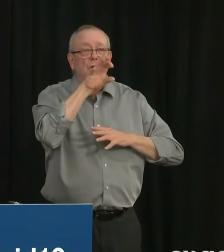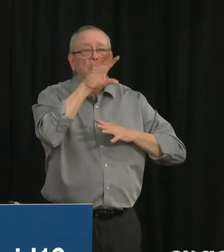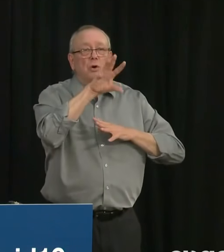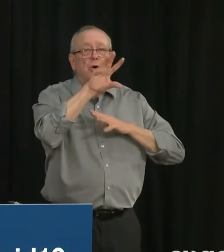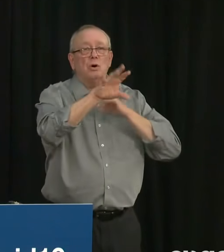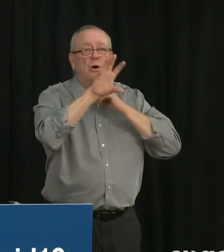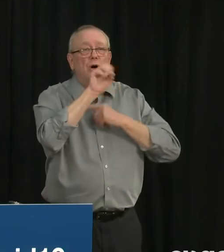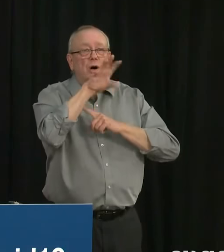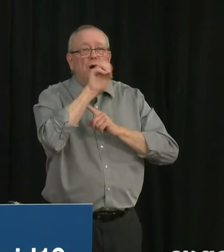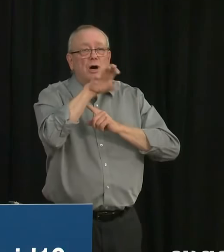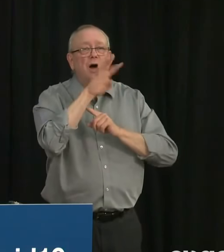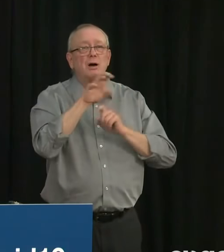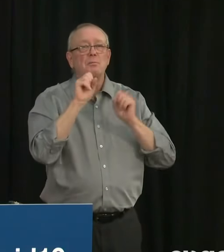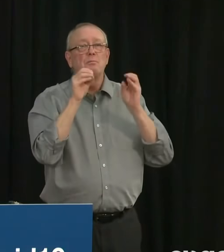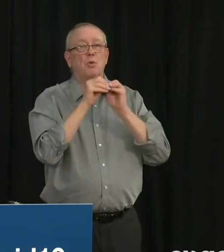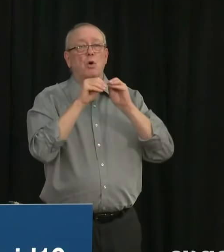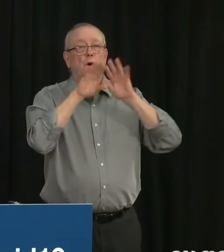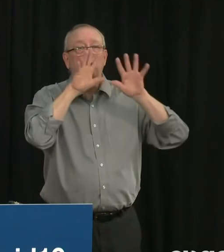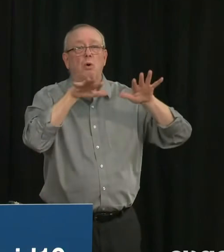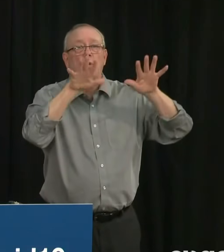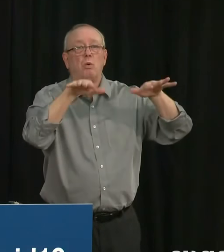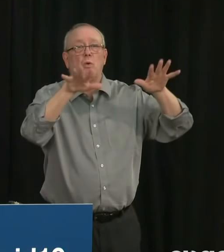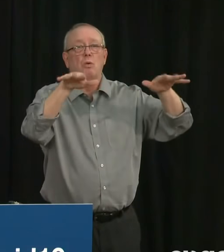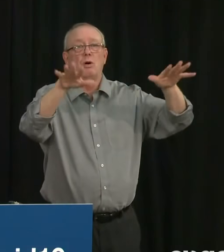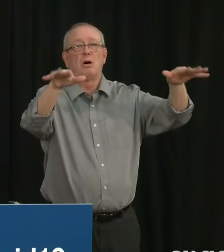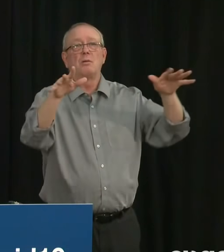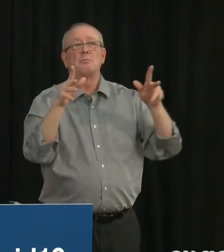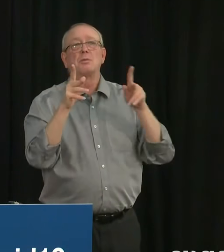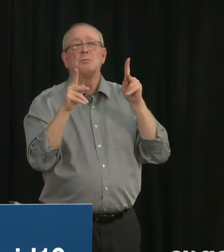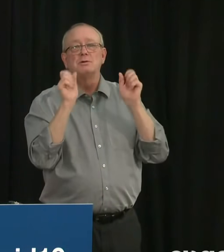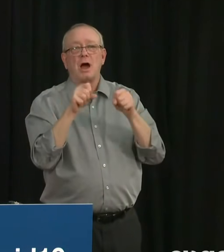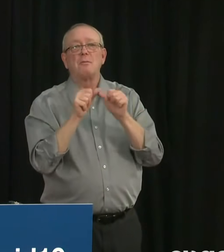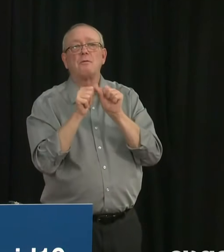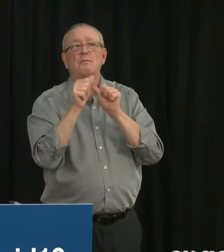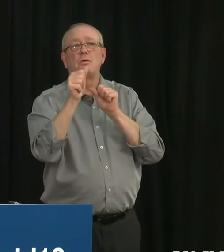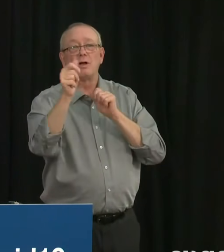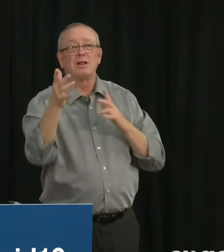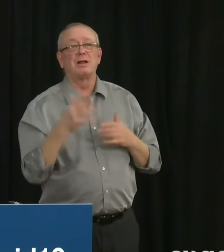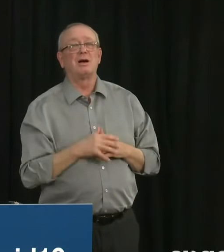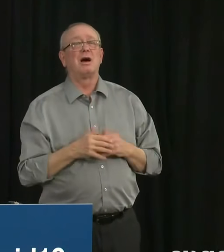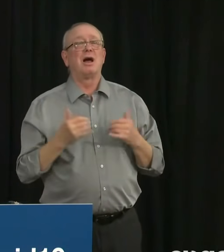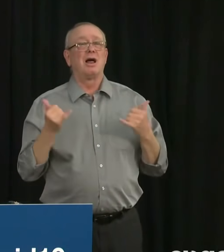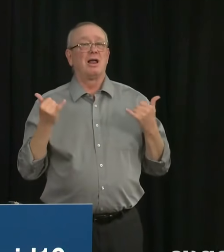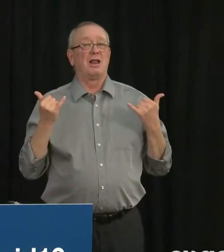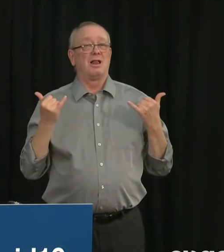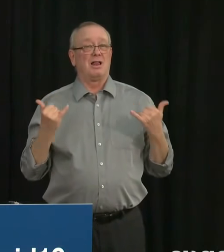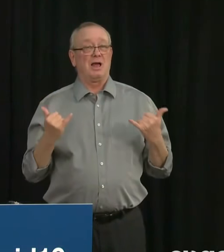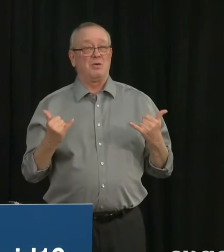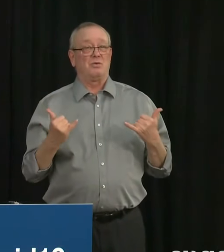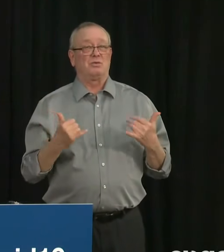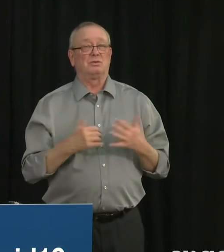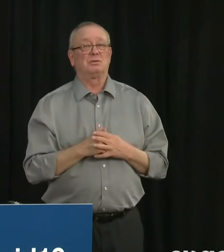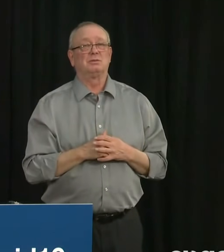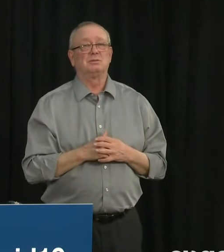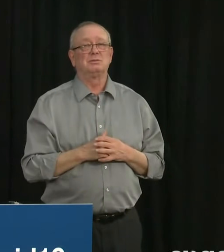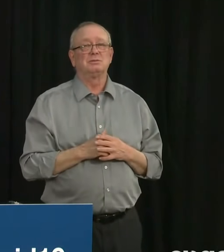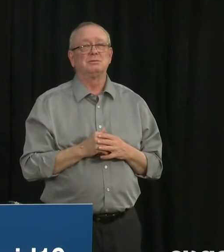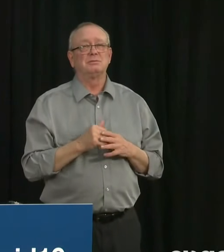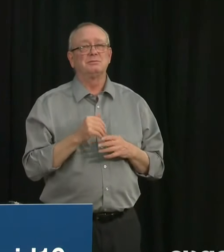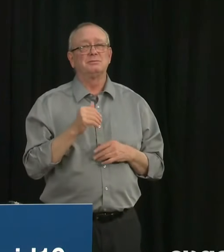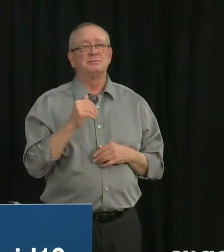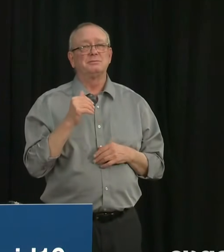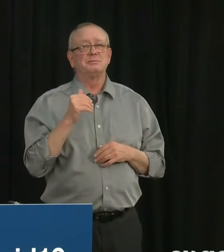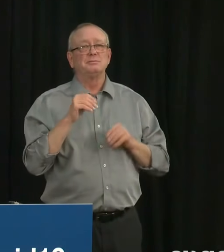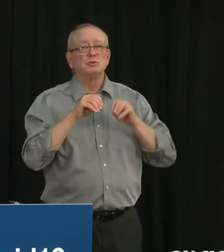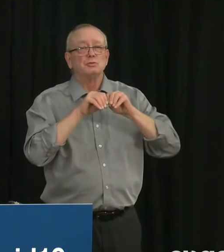distances. I want to be clear that the current evidence indicates COVID does not spread through the same kind of long